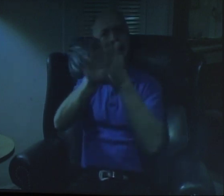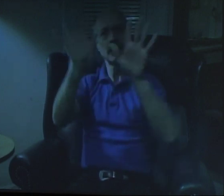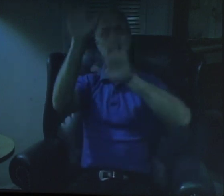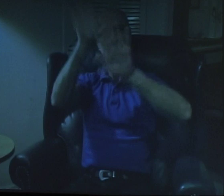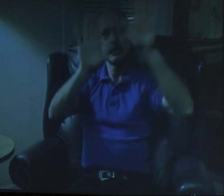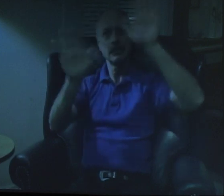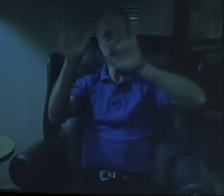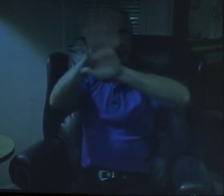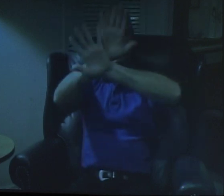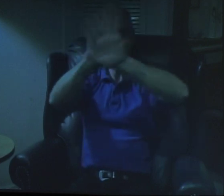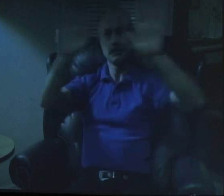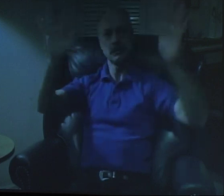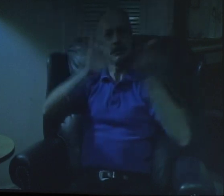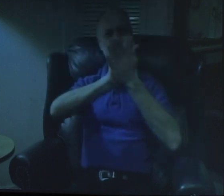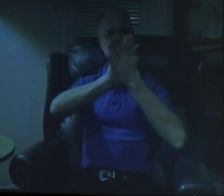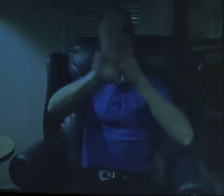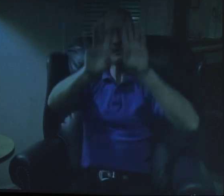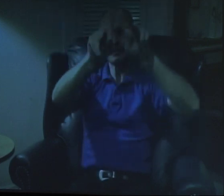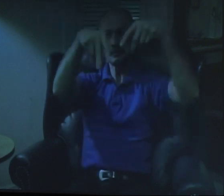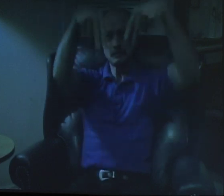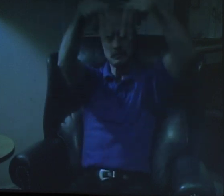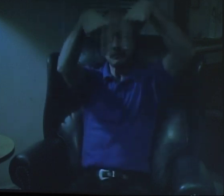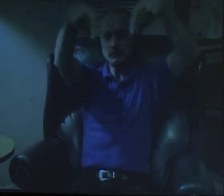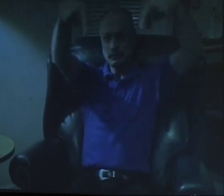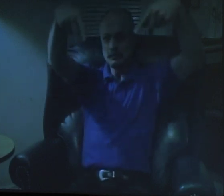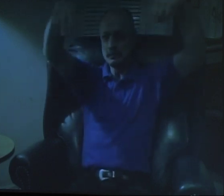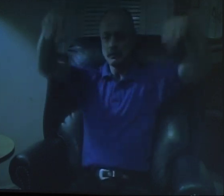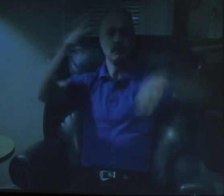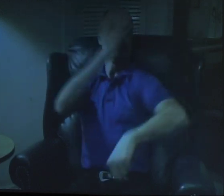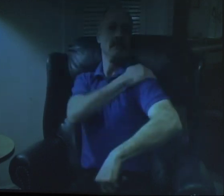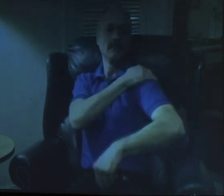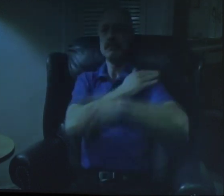And I used paint and